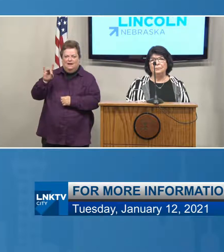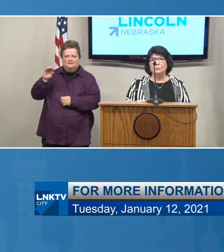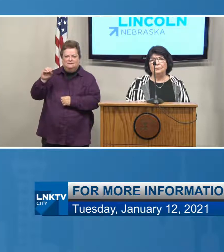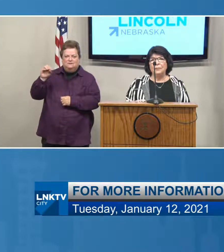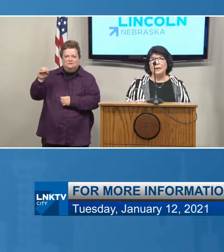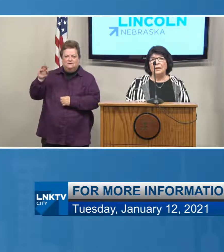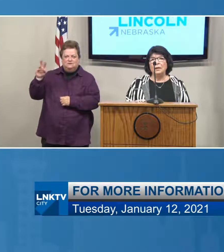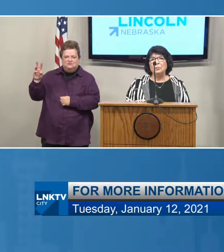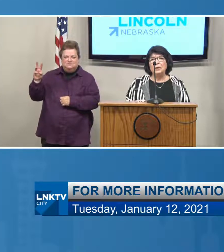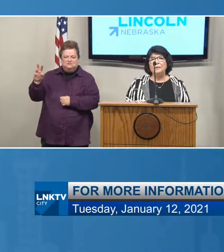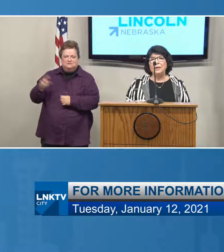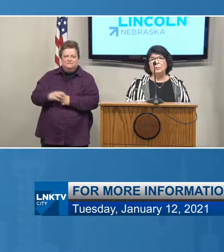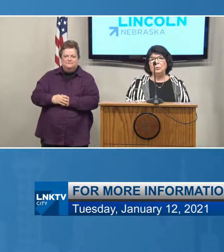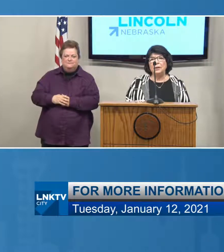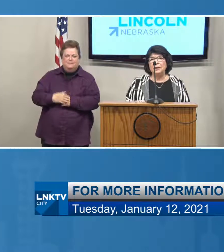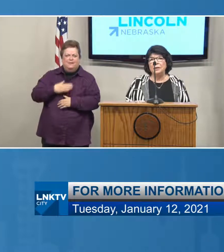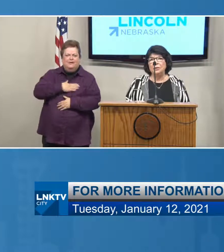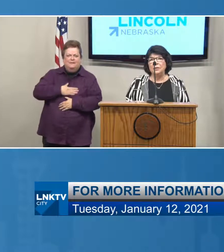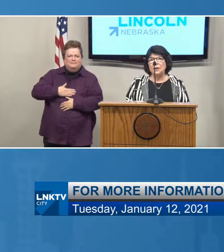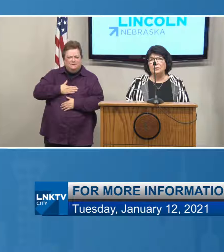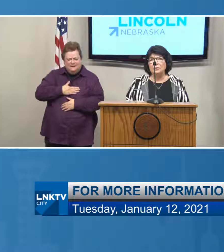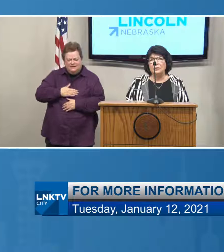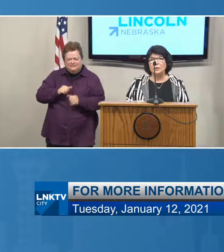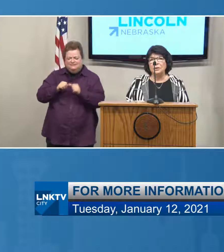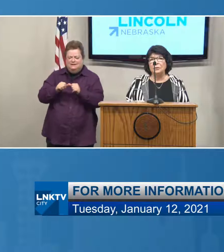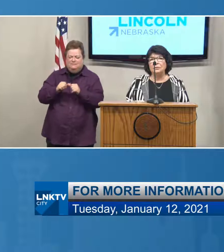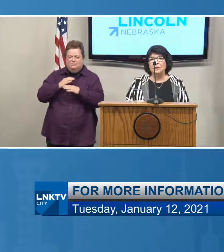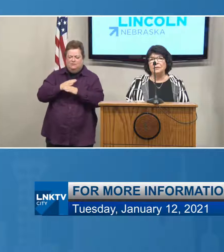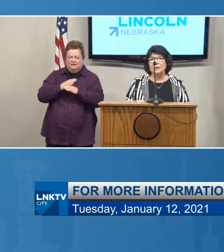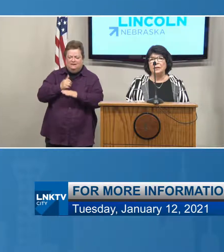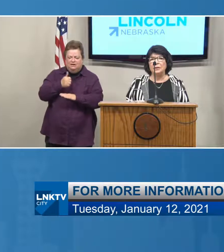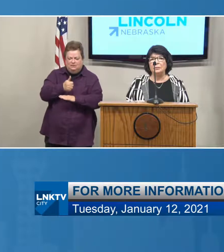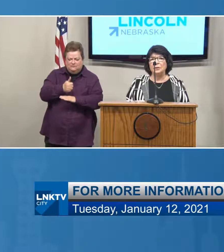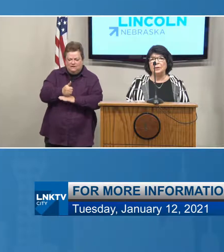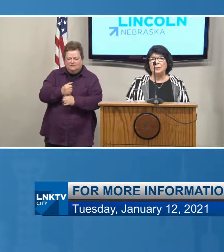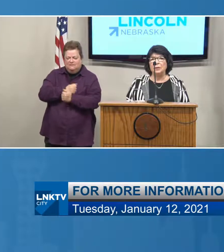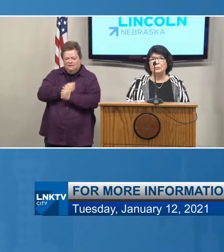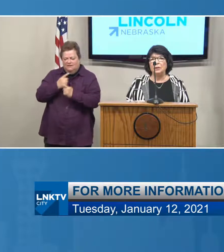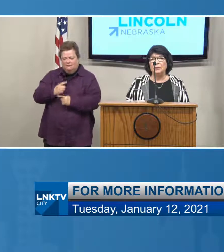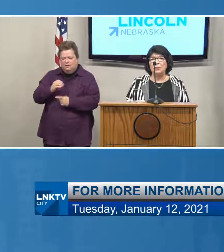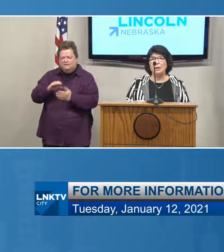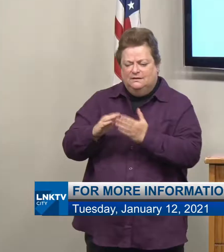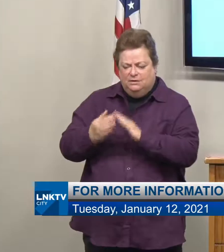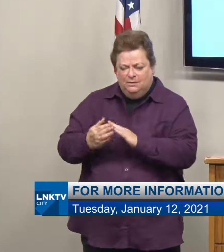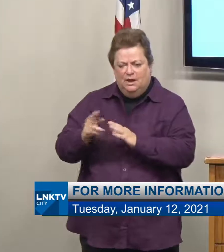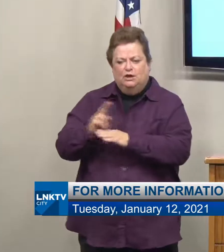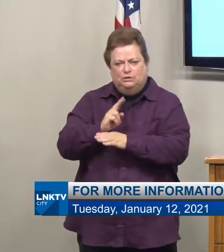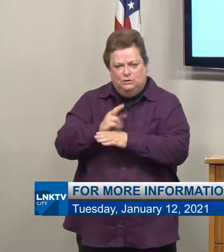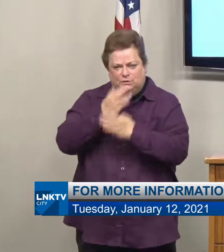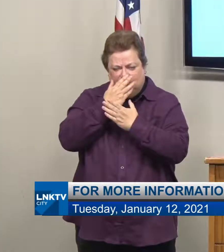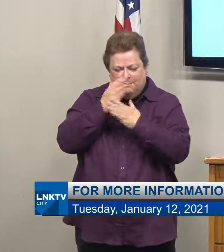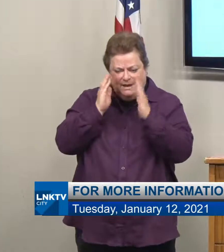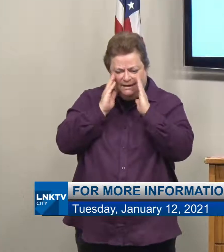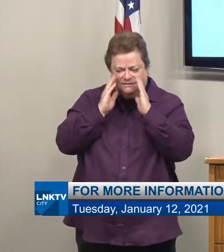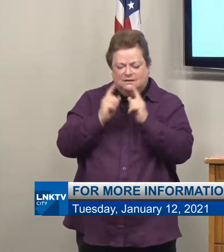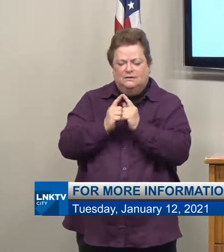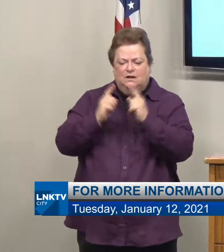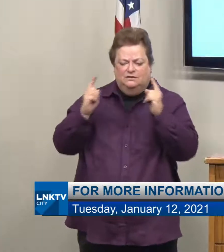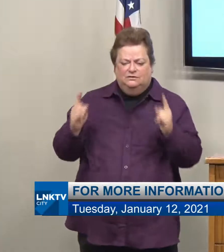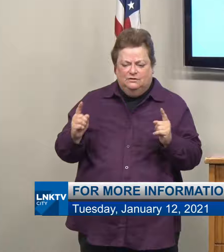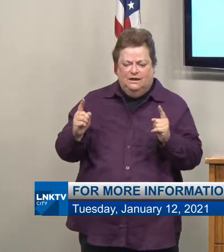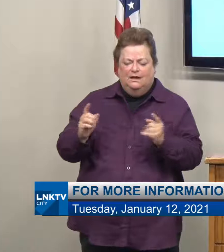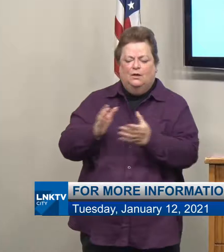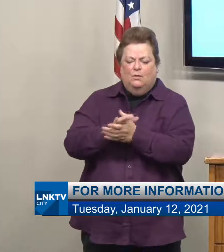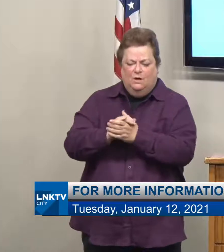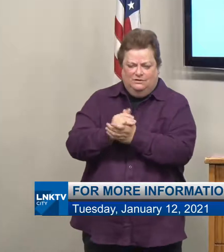402-441-8006. And please keep protecting yourself, your loved ones, and the community by wearing masks, watching your distance,